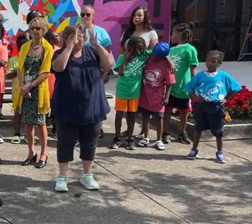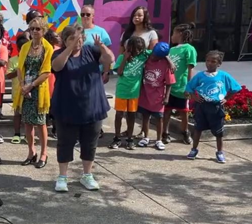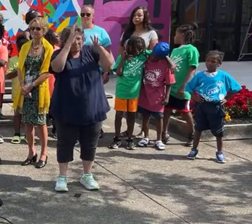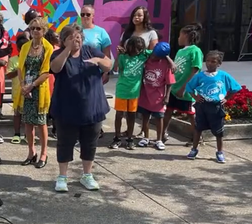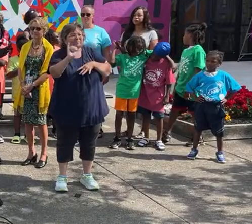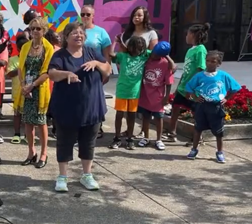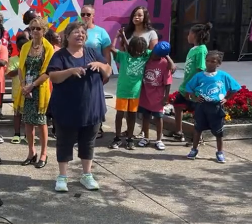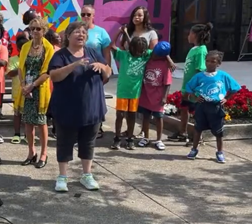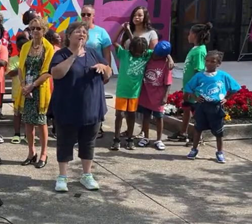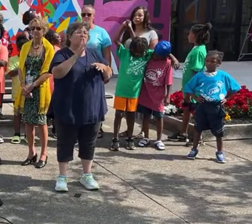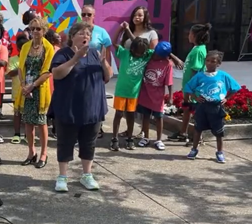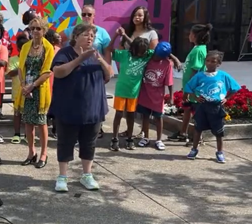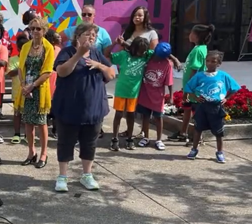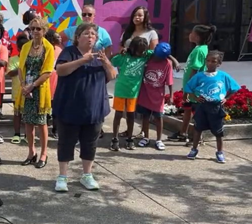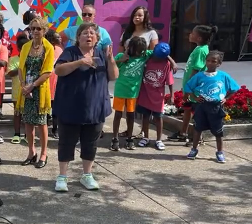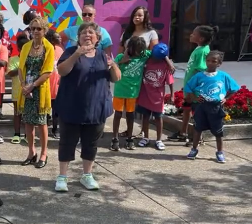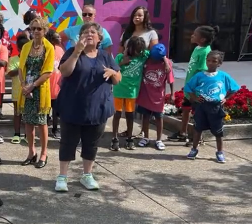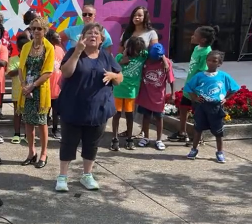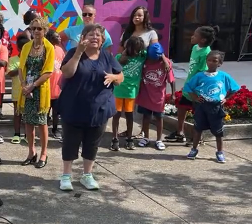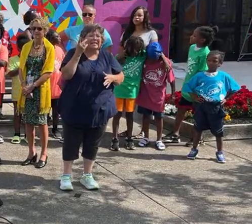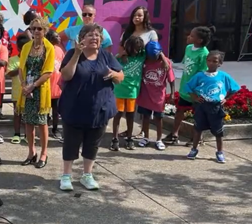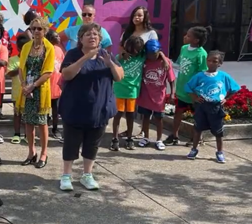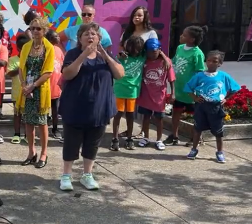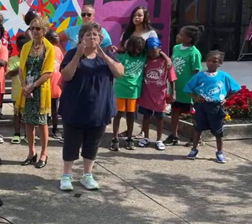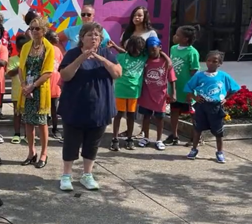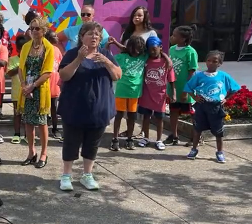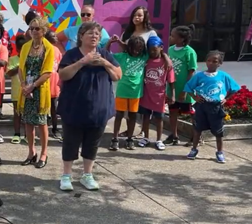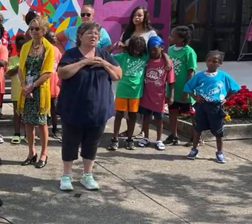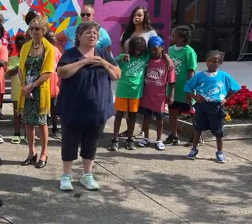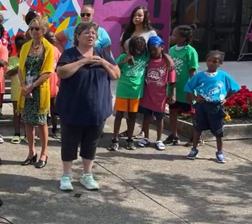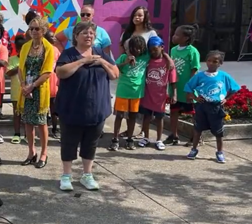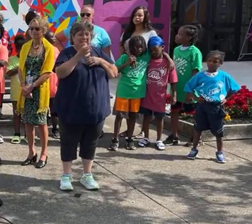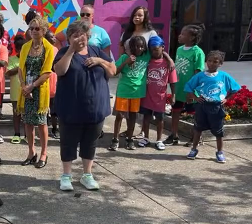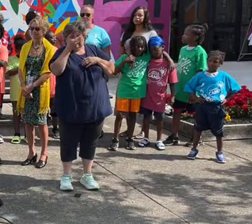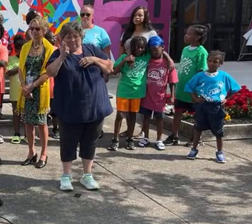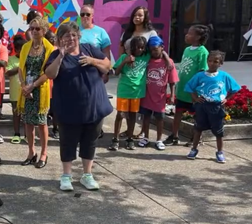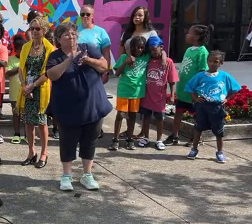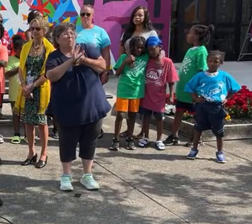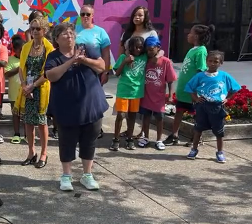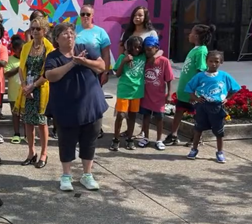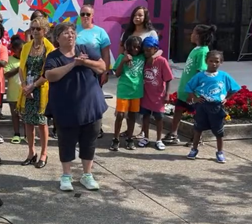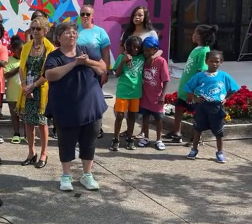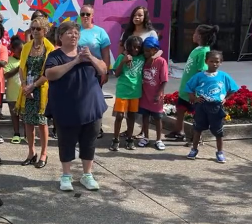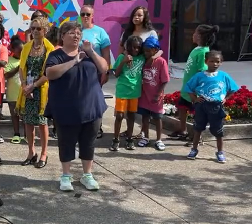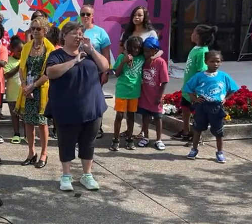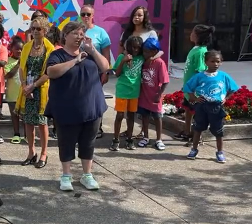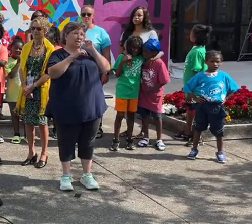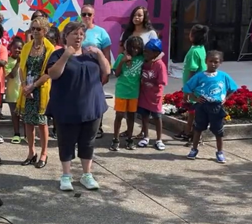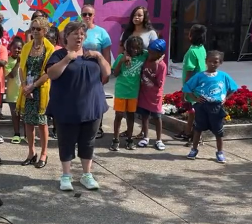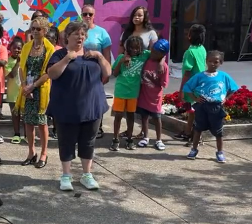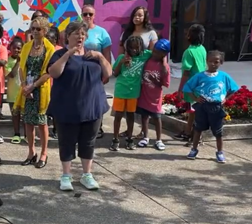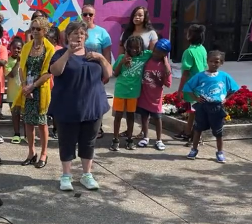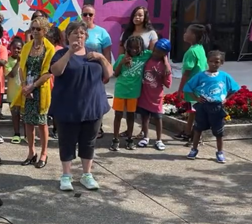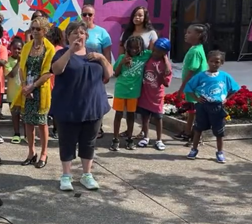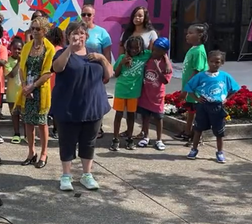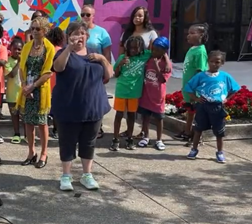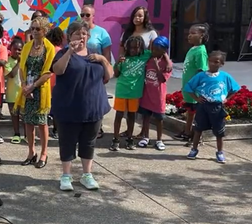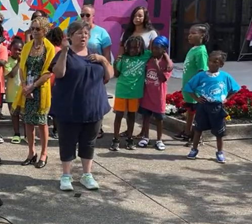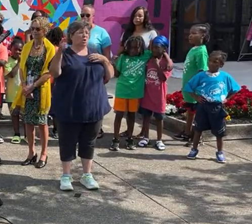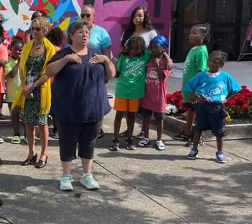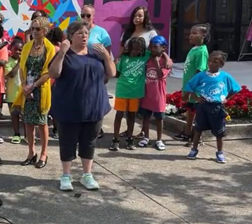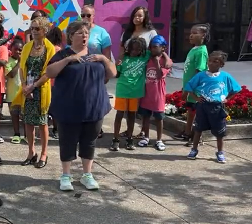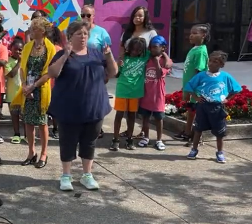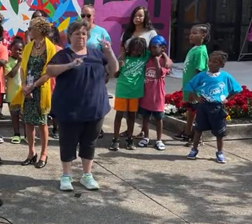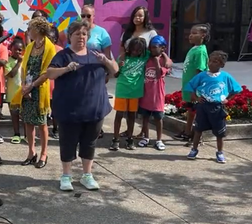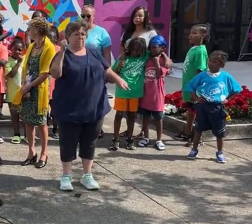thing and talk through things about what they'd like to see in their community right around the corner from their school. Then you have the YMCA with these